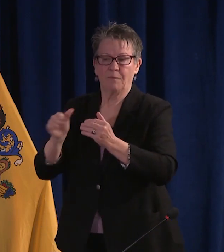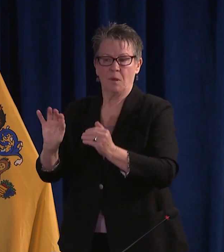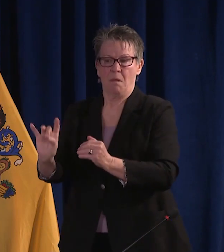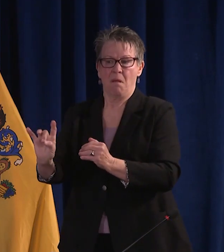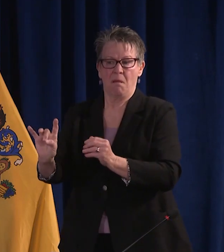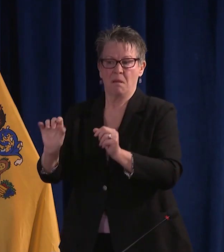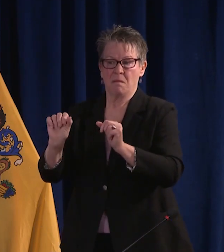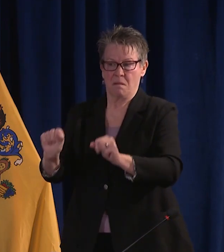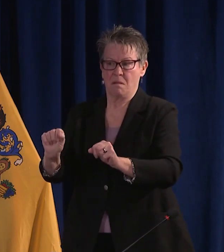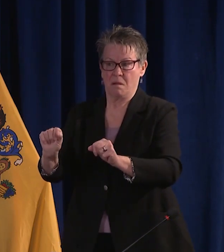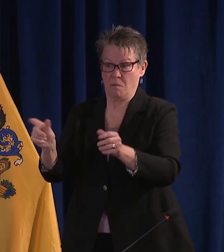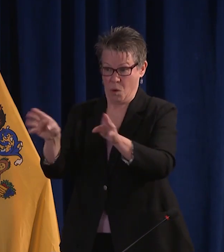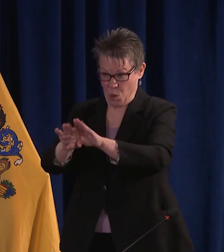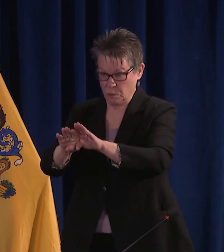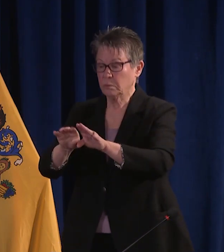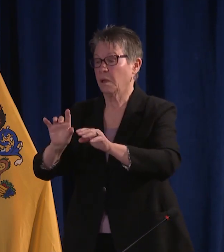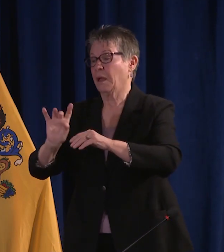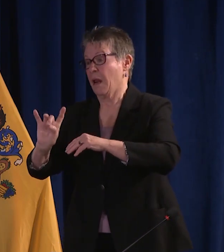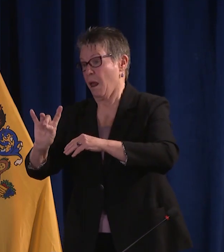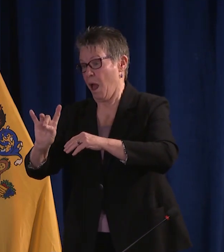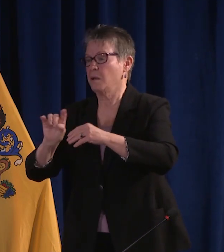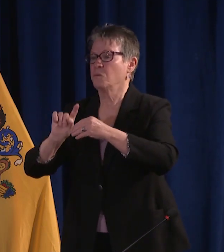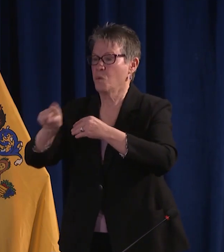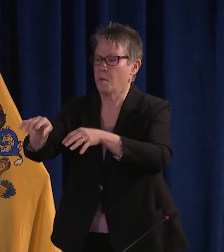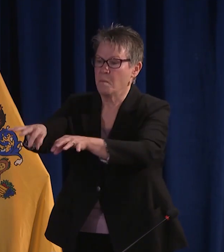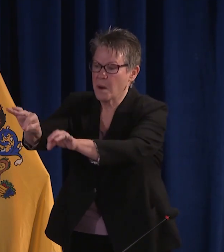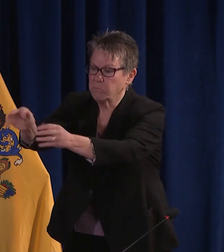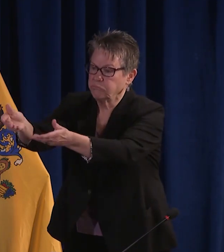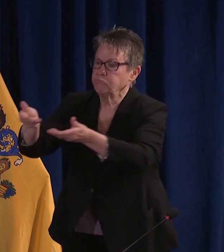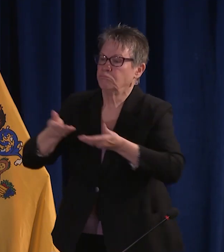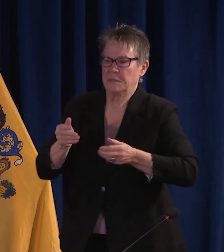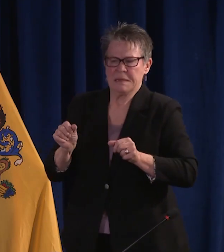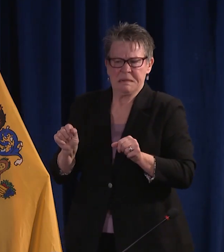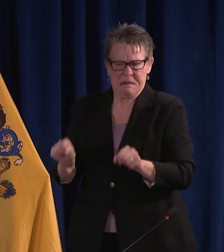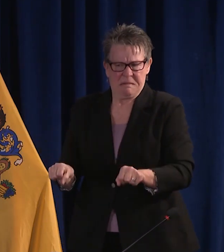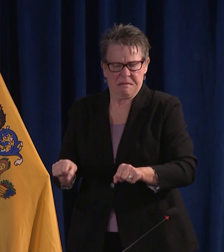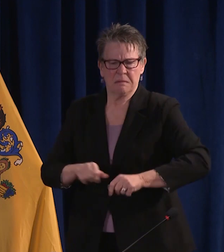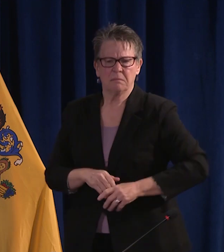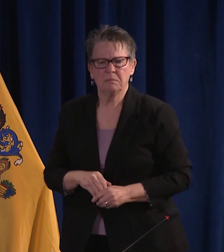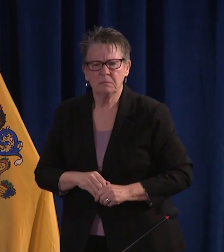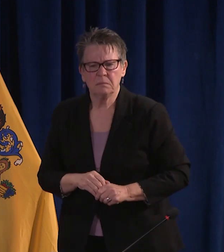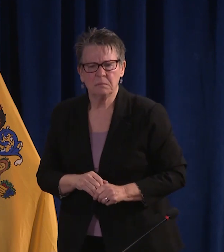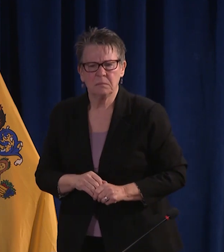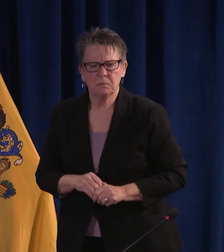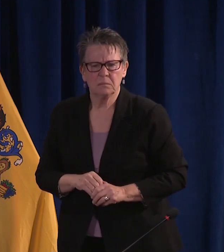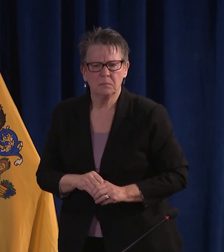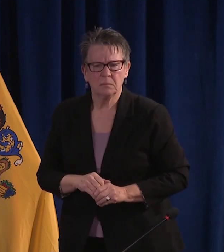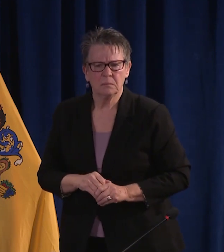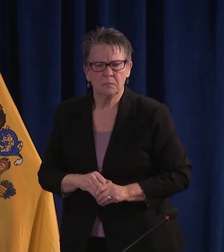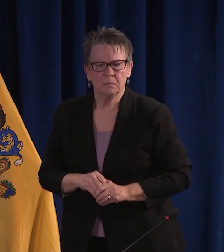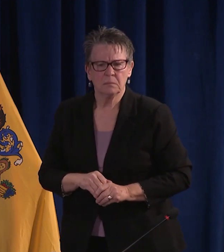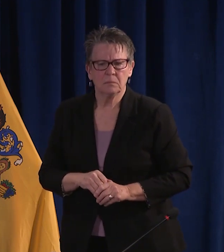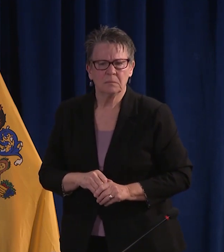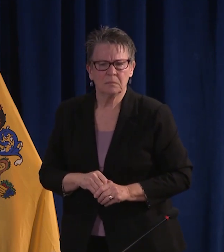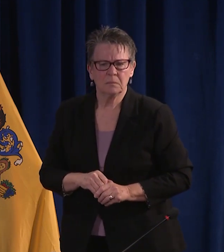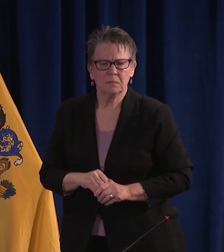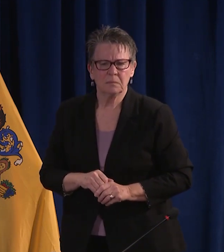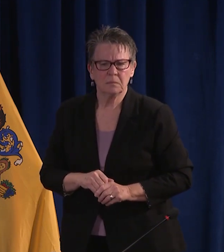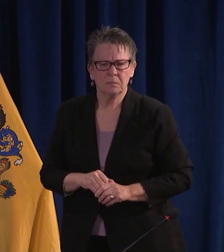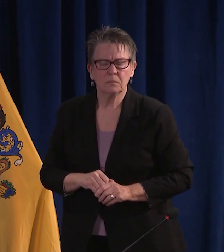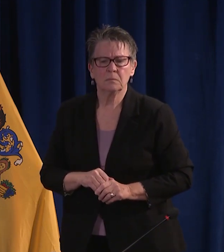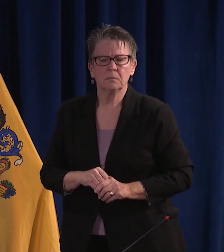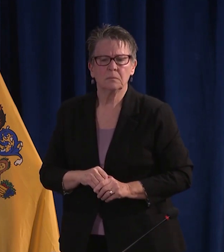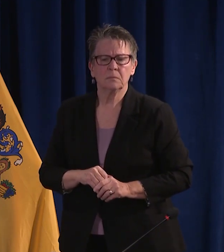to providing that takeout or delivery services only, all other non-essential retail, recreational,